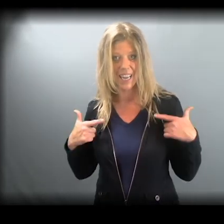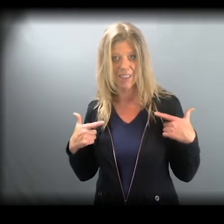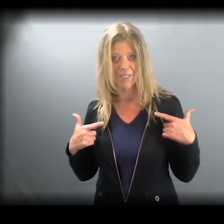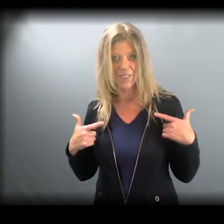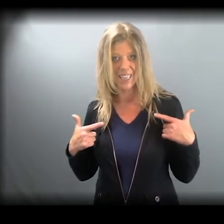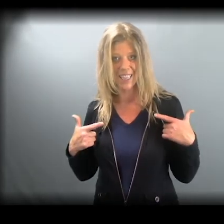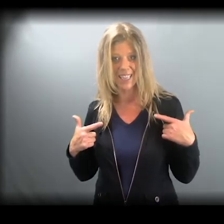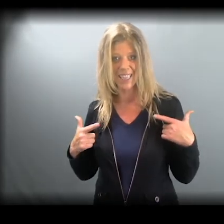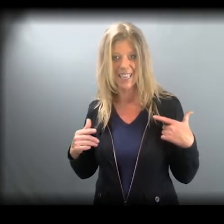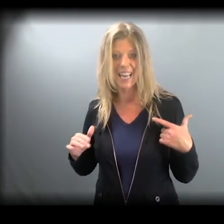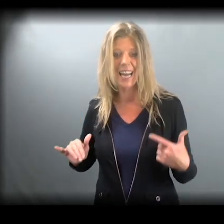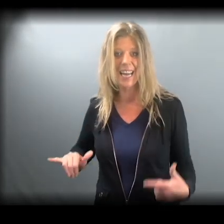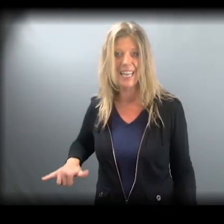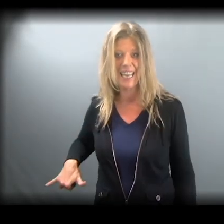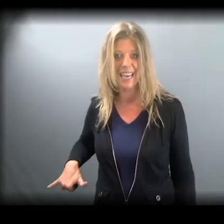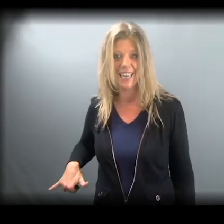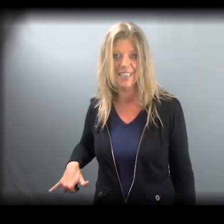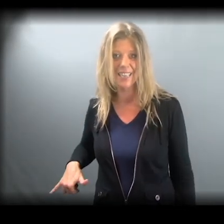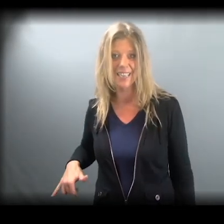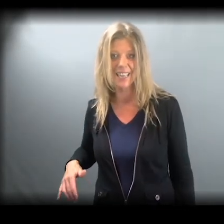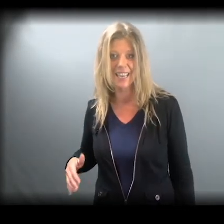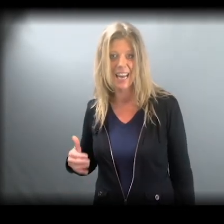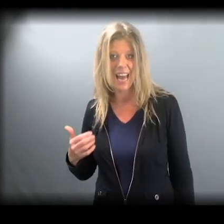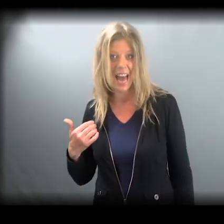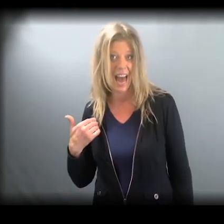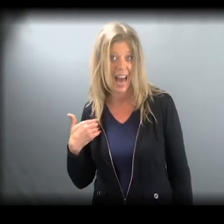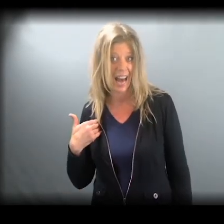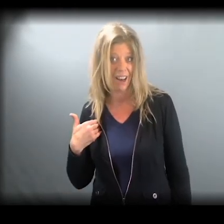life, yet have